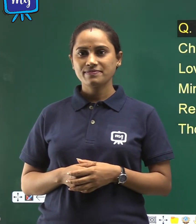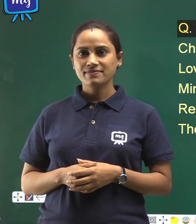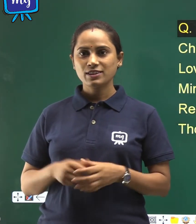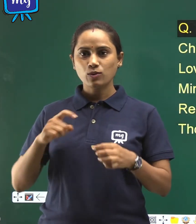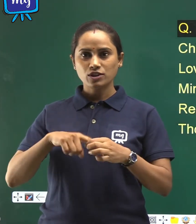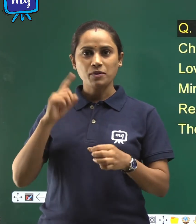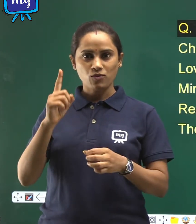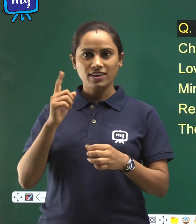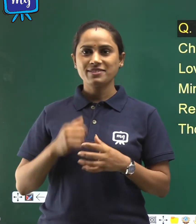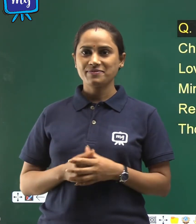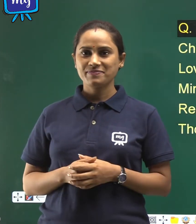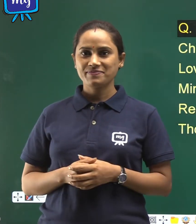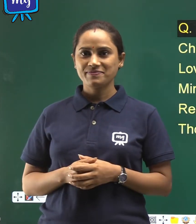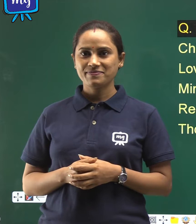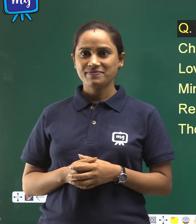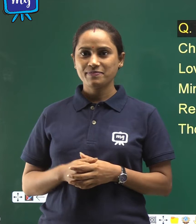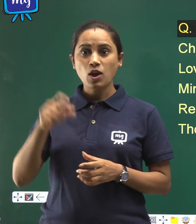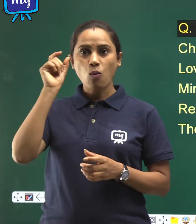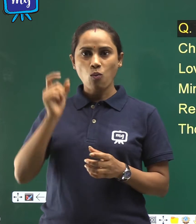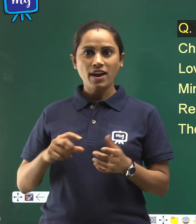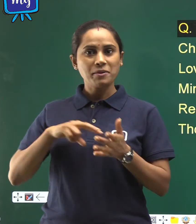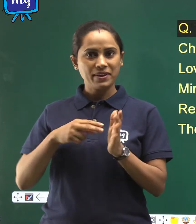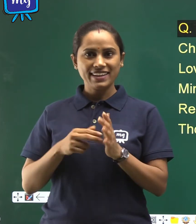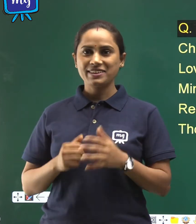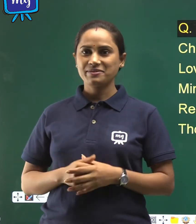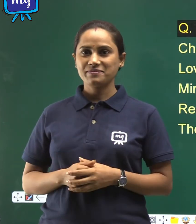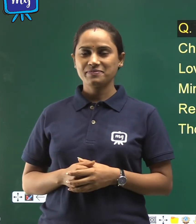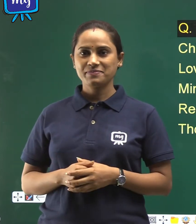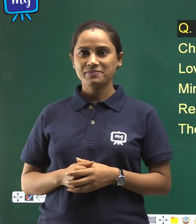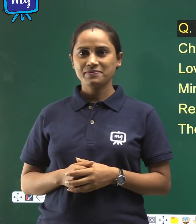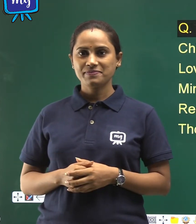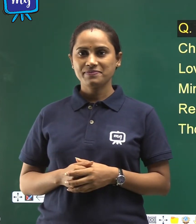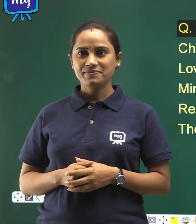Question number 1, word meaning.